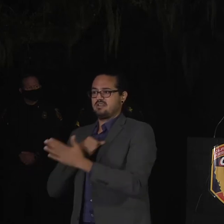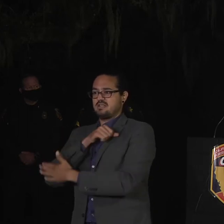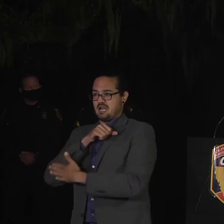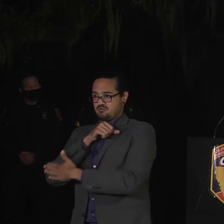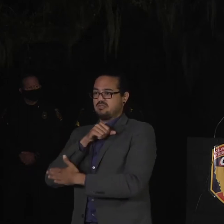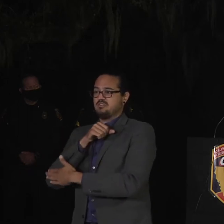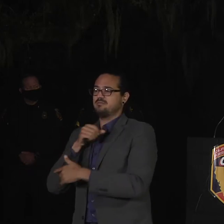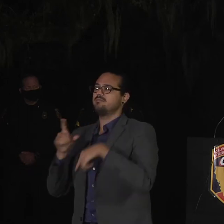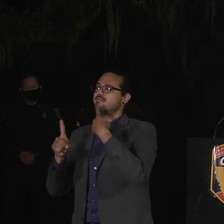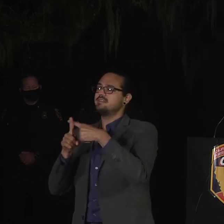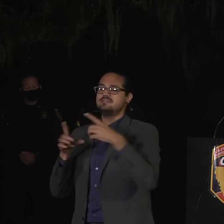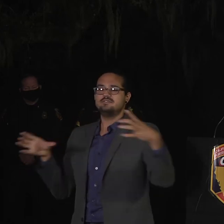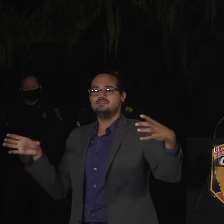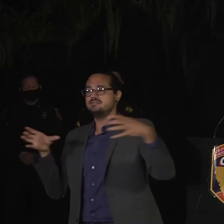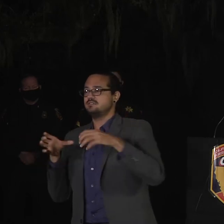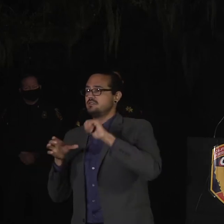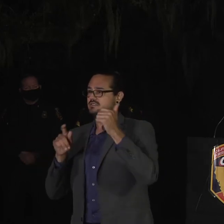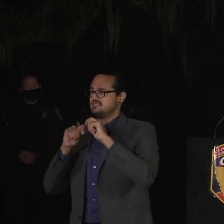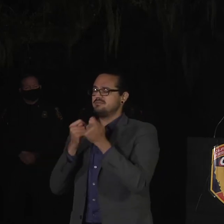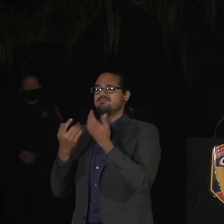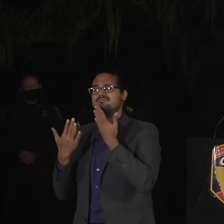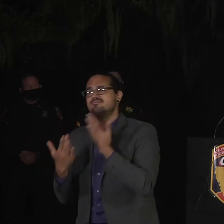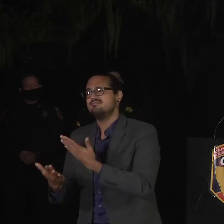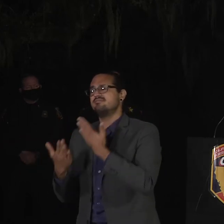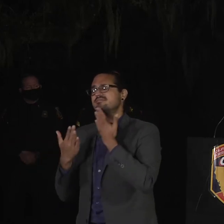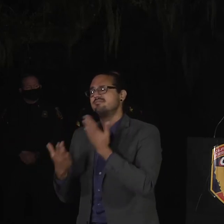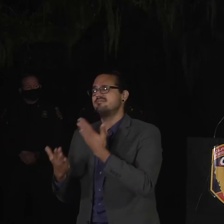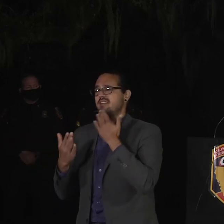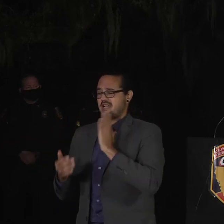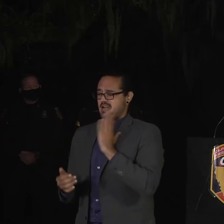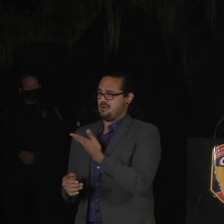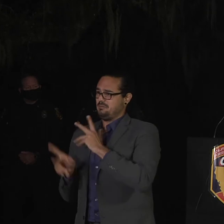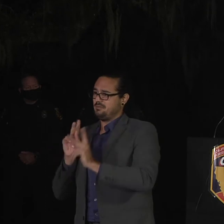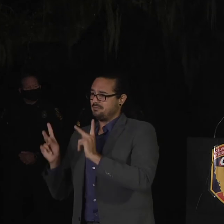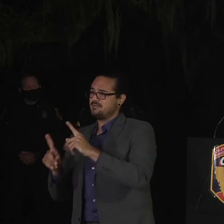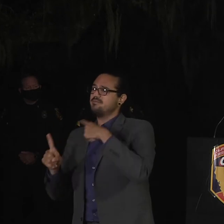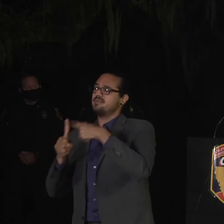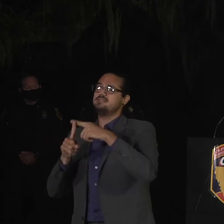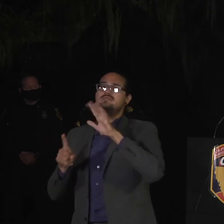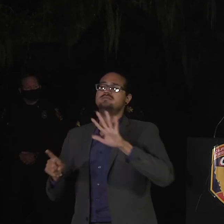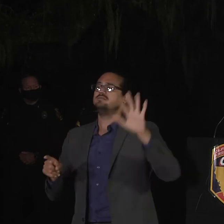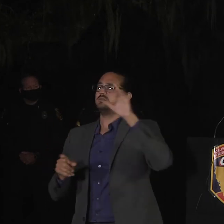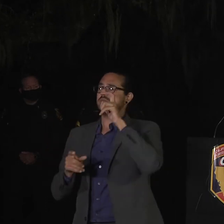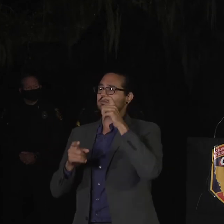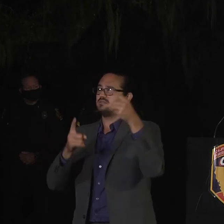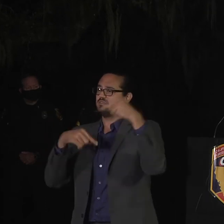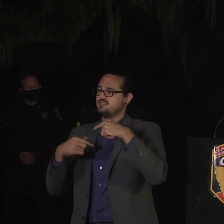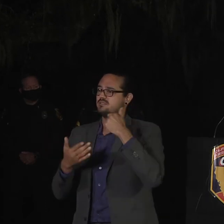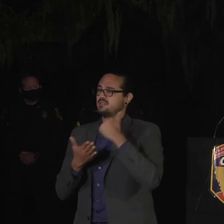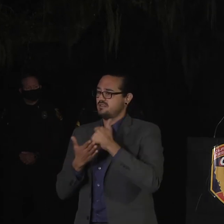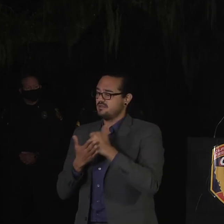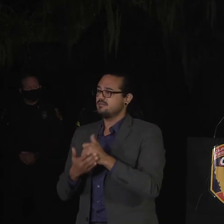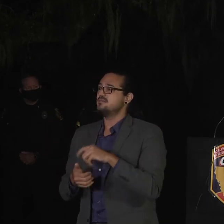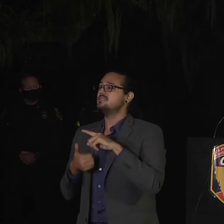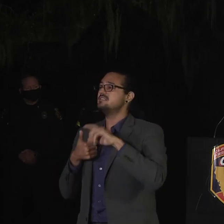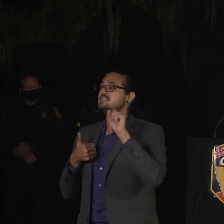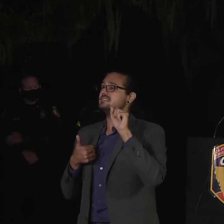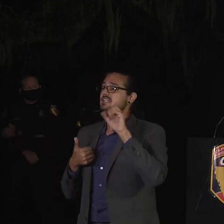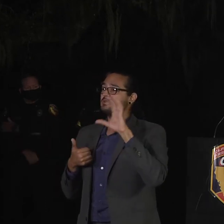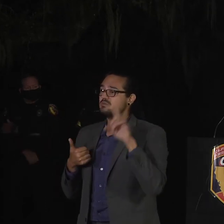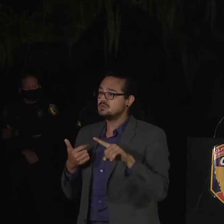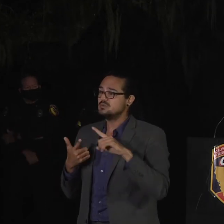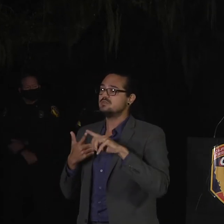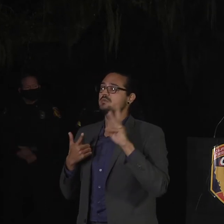to our in county, the other agencies, Santa Cruz PD, Watsonville, Capitola, Scotts Valley, for helping us. So 18 from